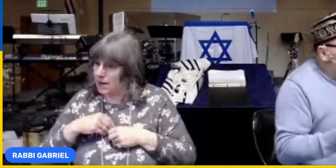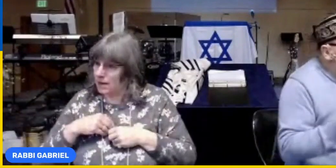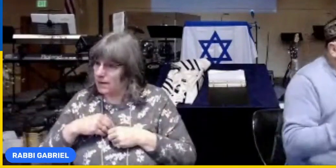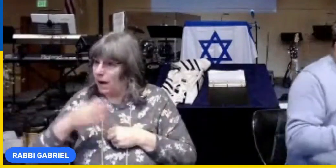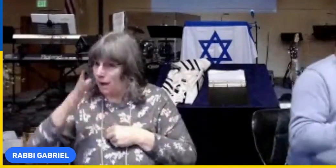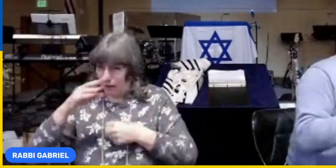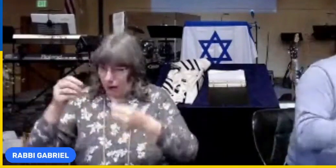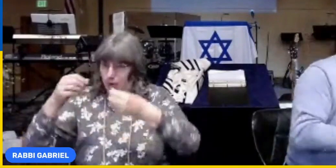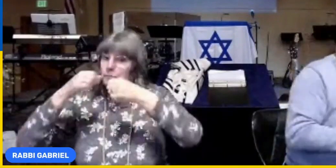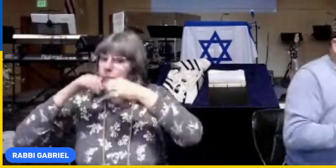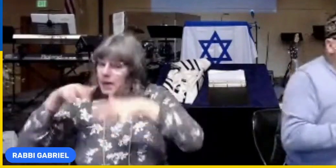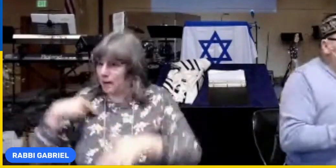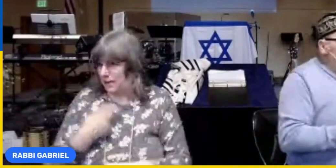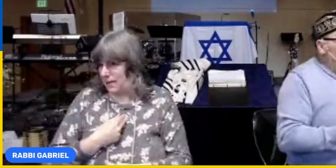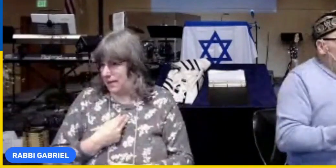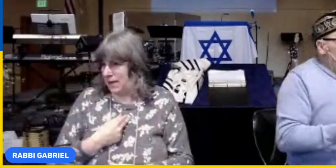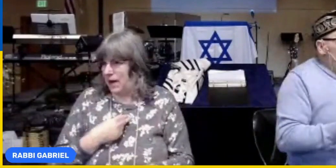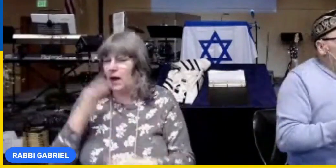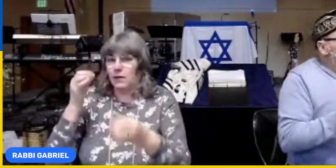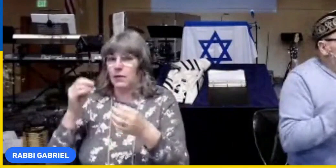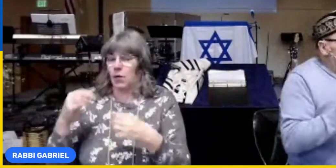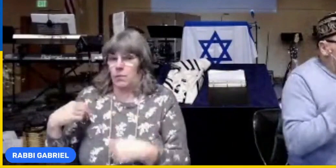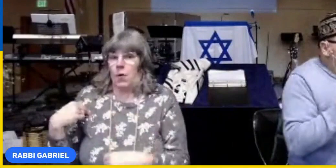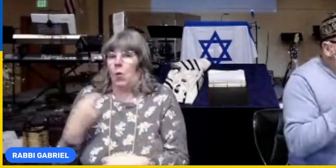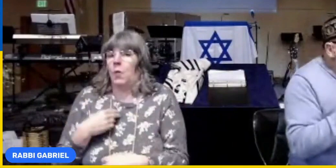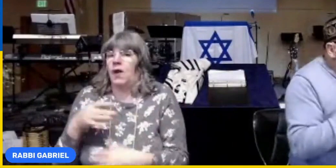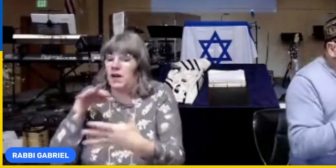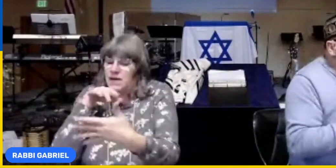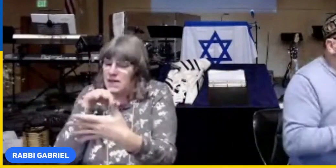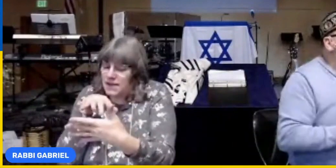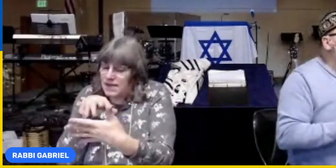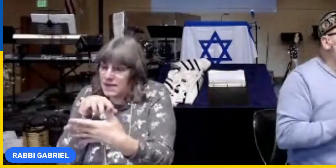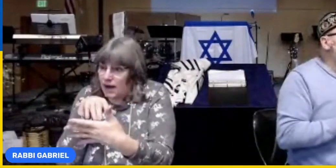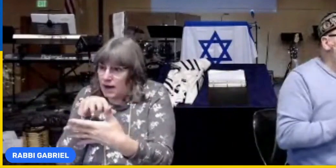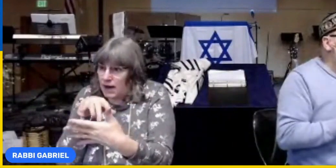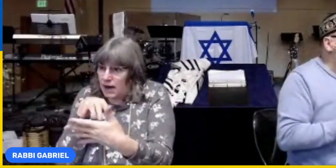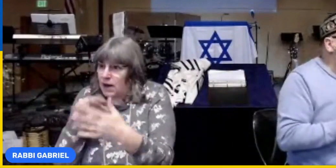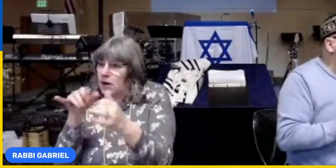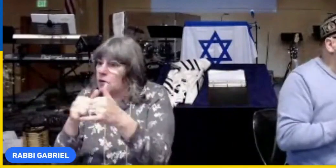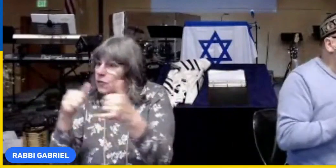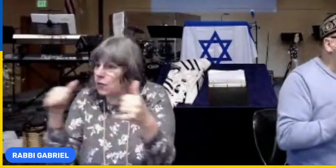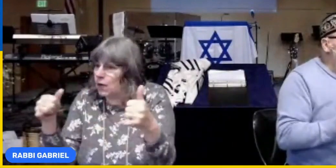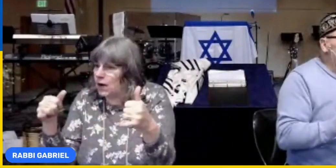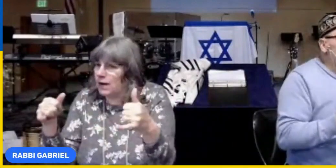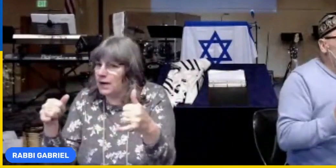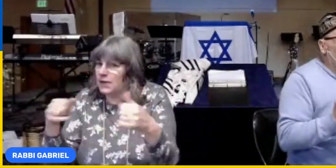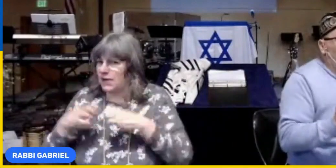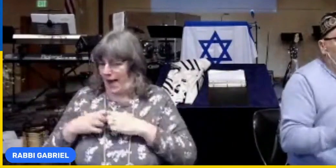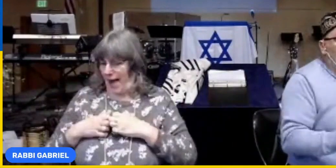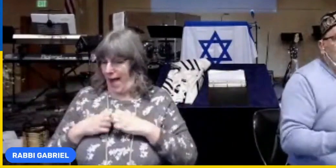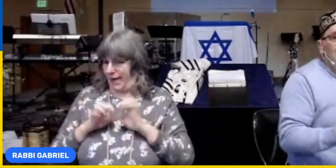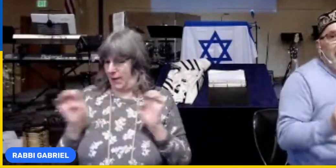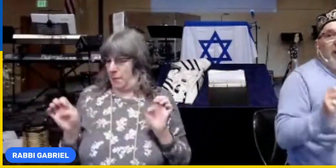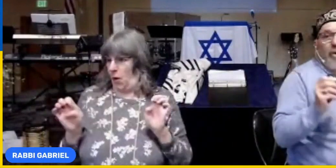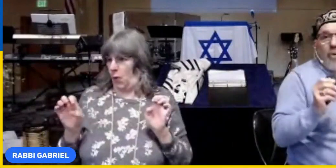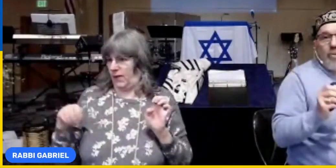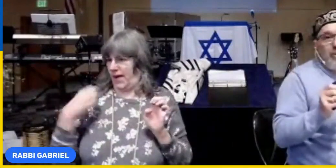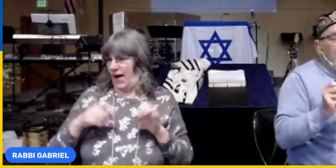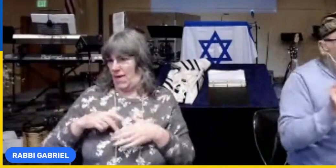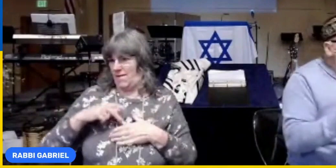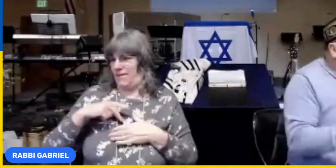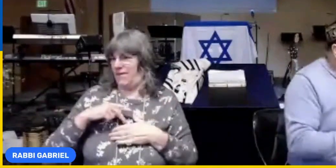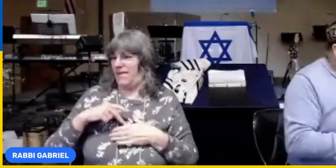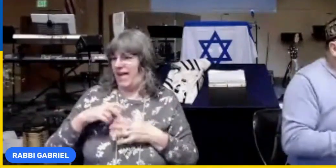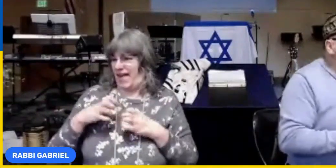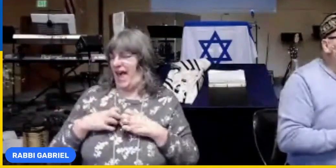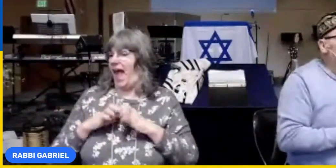up to us to study the word in order to expose our own Pharaoh, our own compromises, our